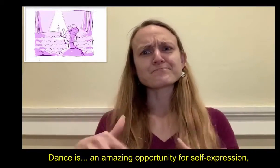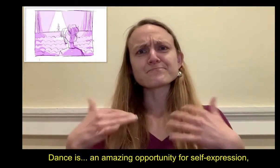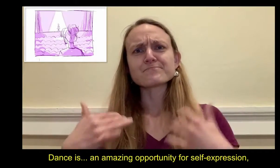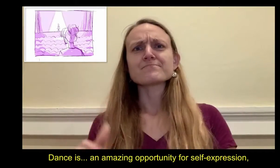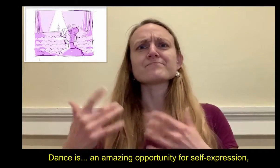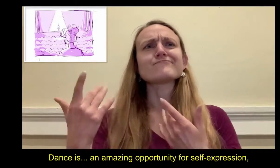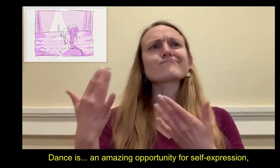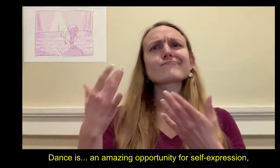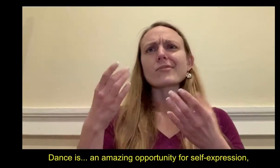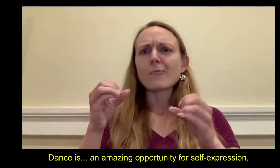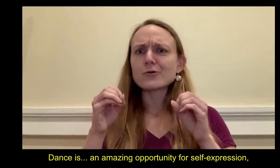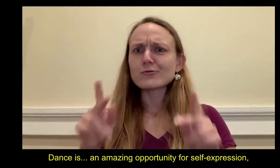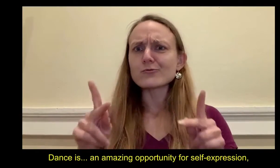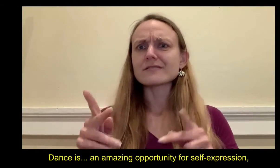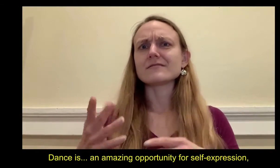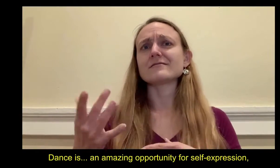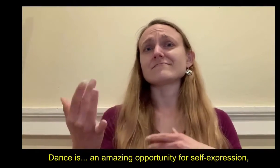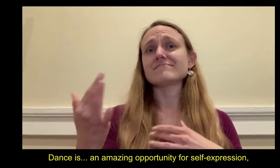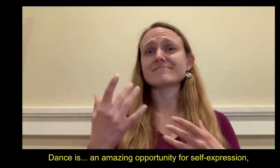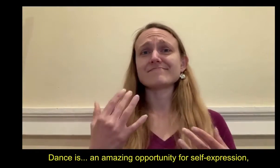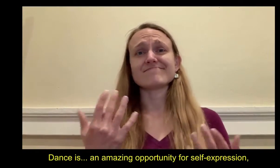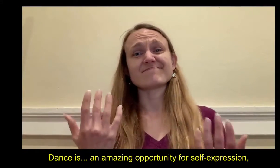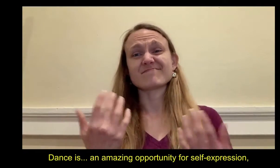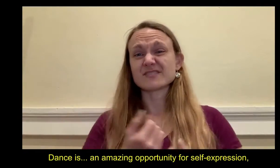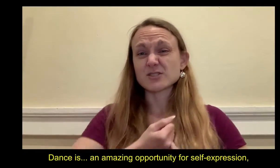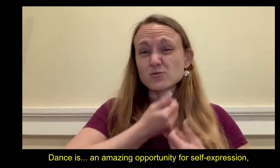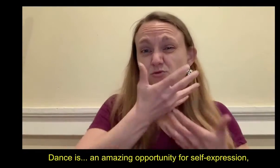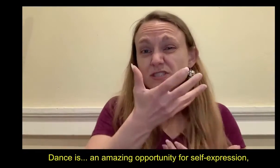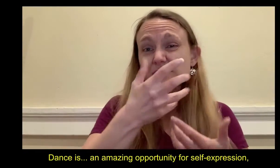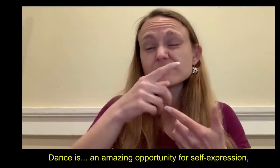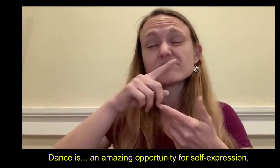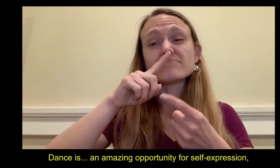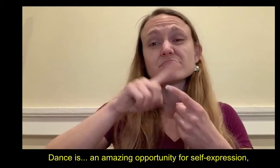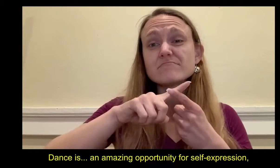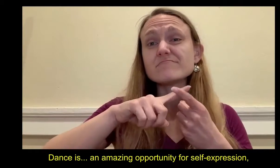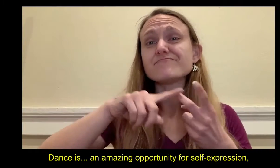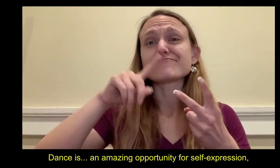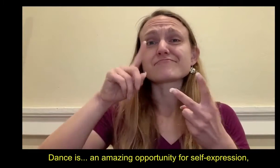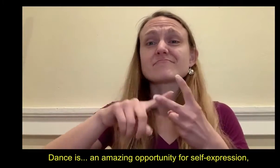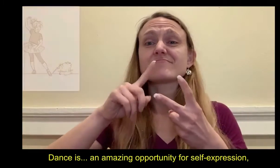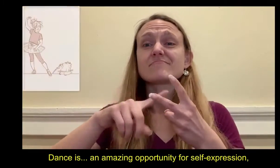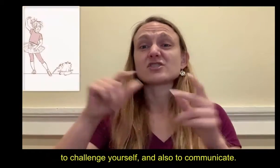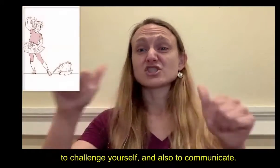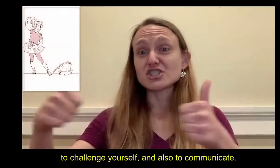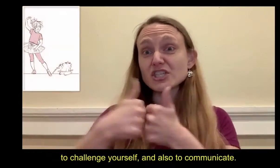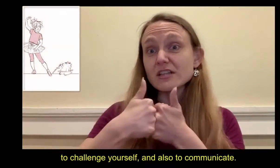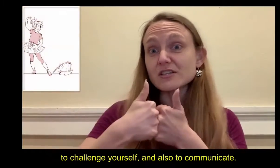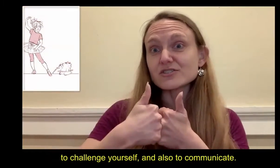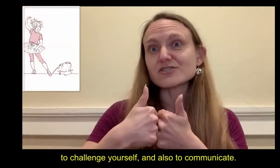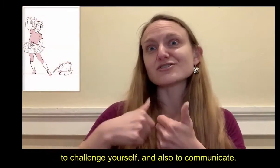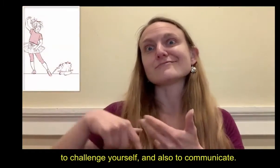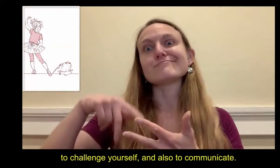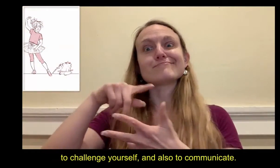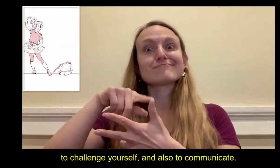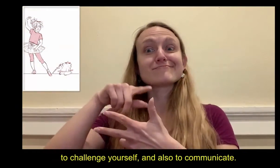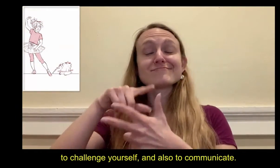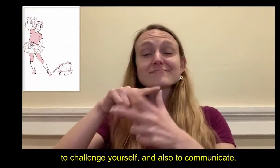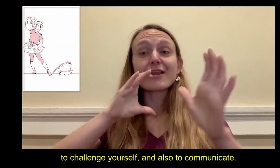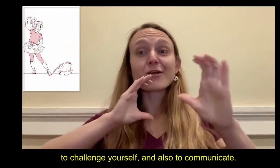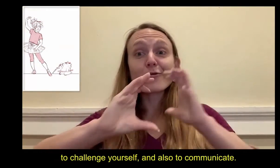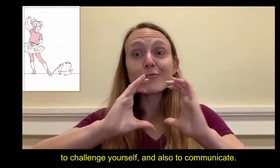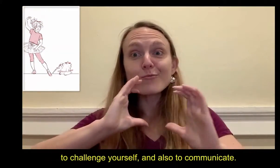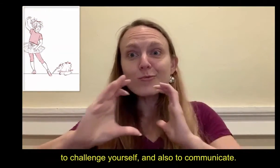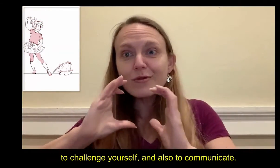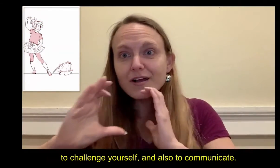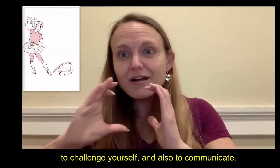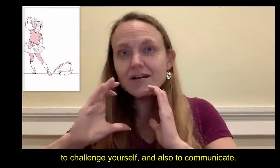Dance is an amazing opportunity for self-expression, to challenge yourself,